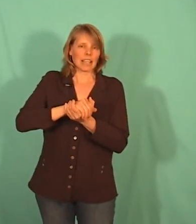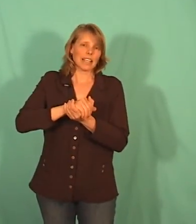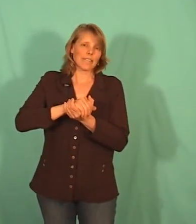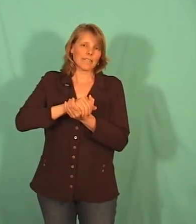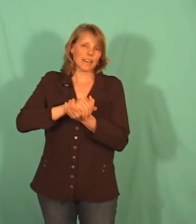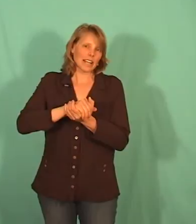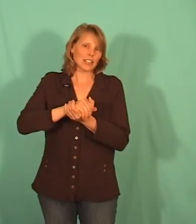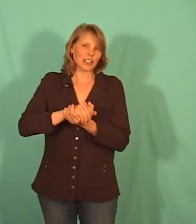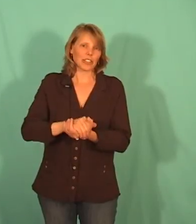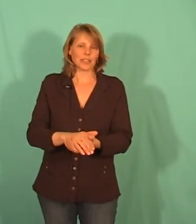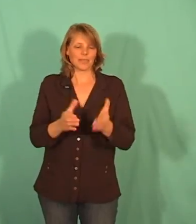if I could.